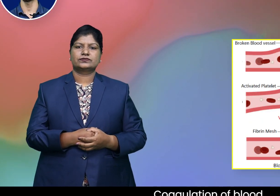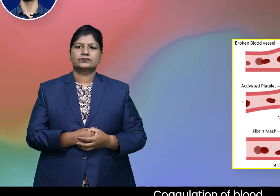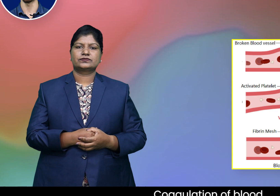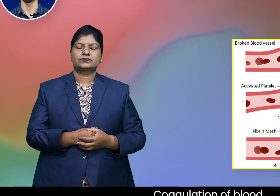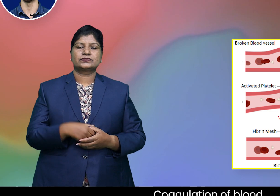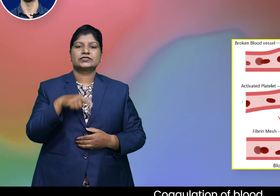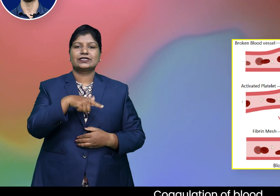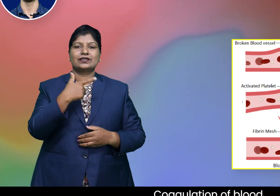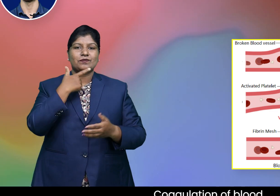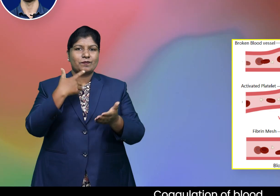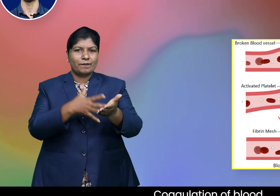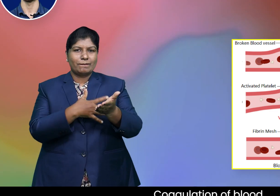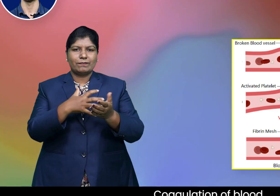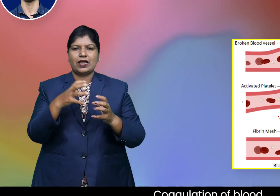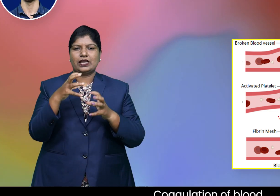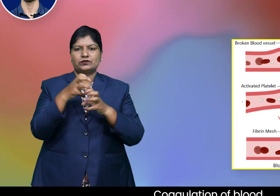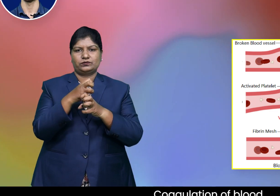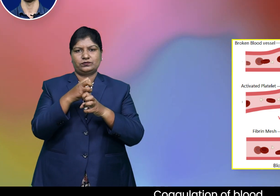Coagulation of blood.